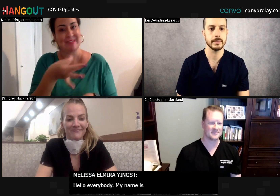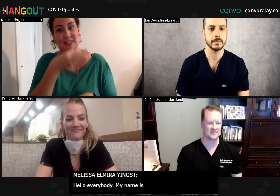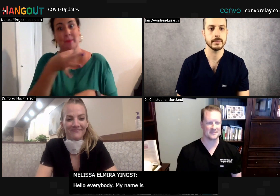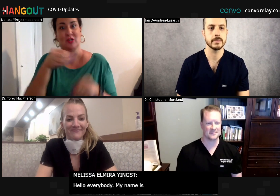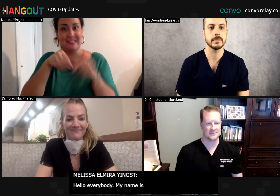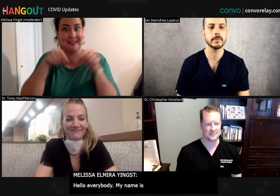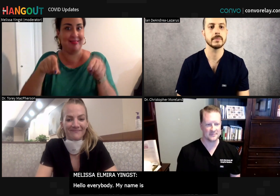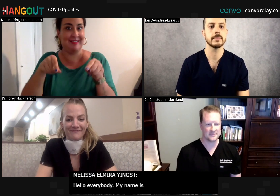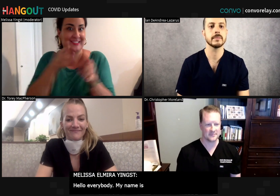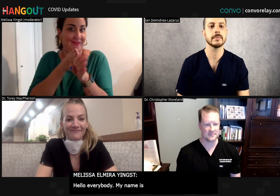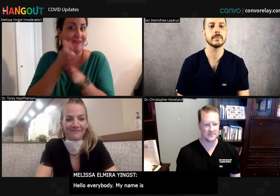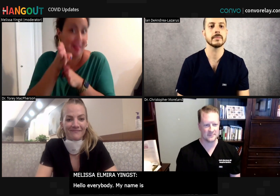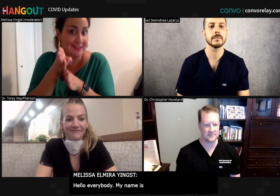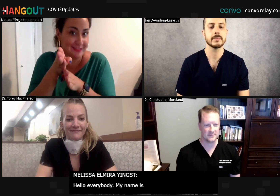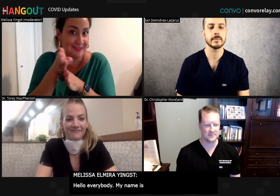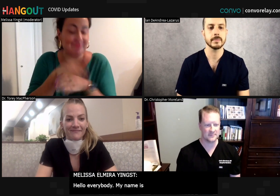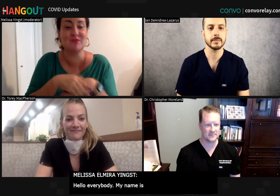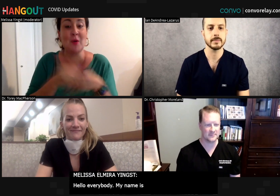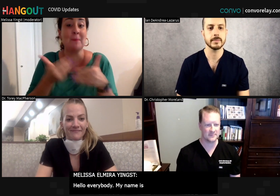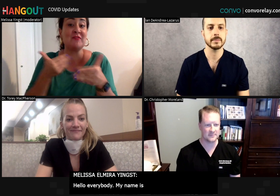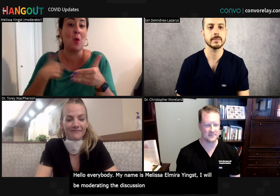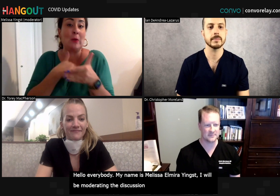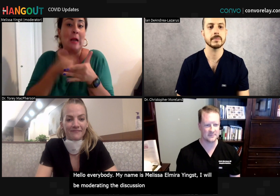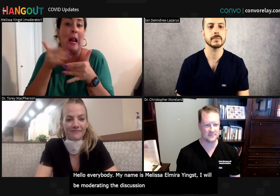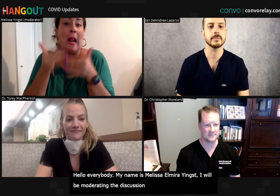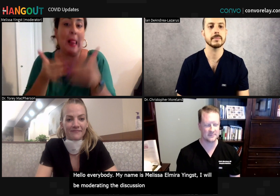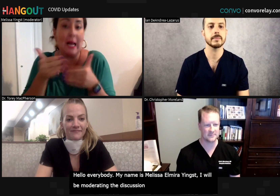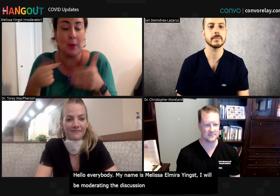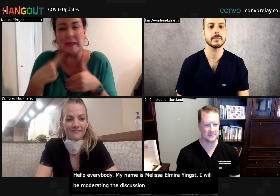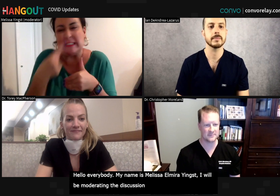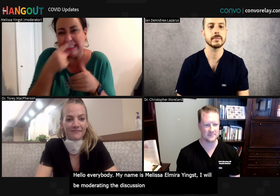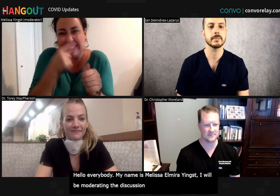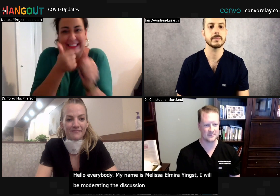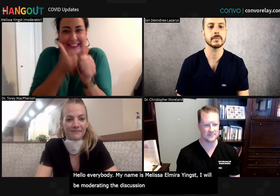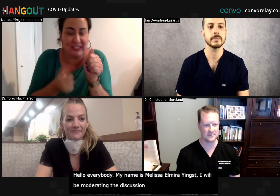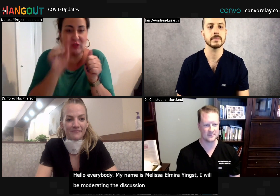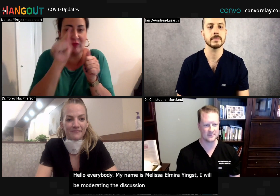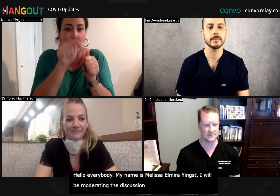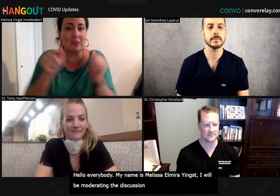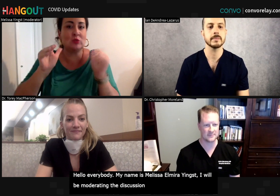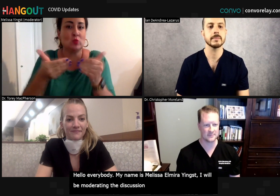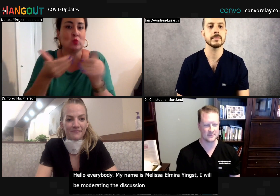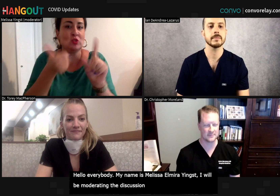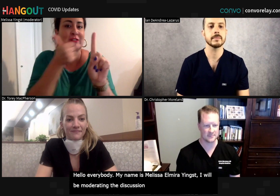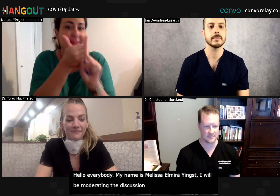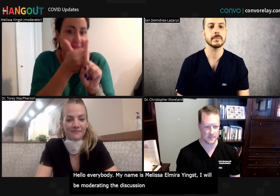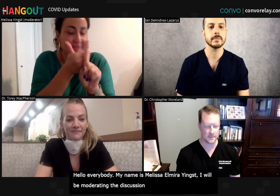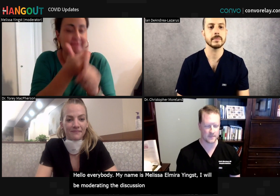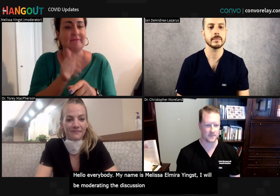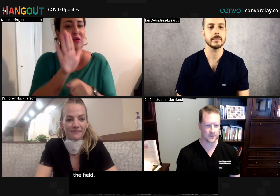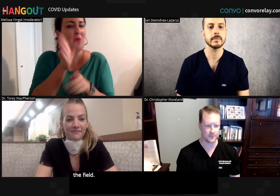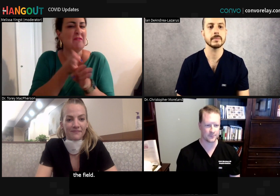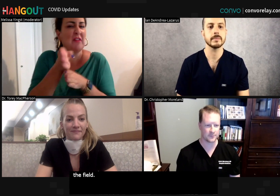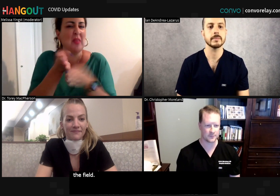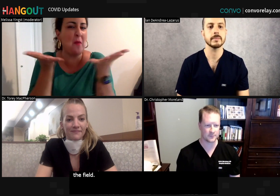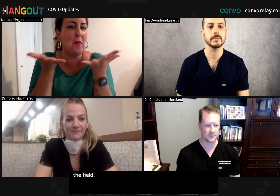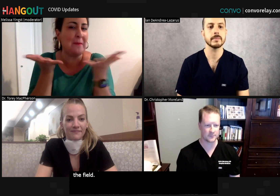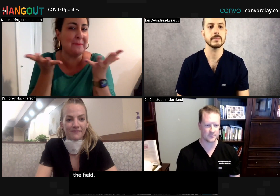with these three experts in the field. Before we go on, I would like everybody to go ahead and